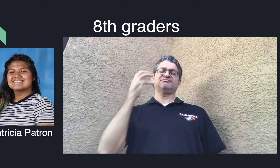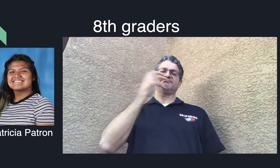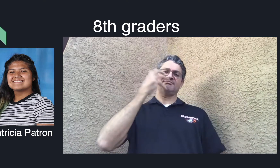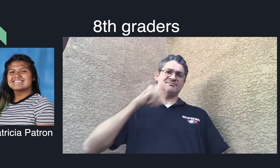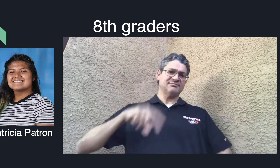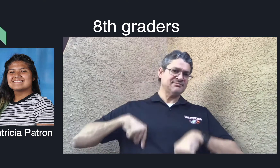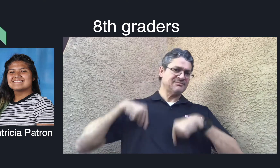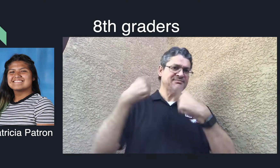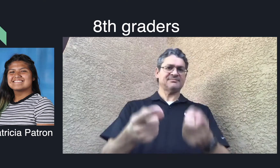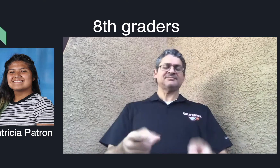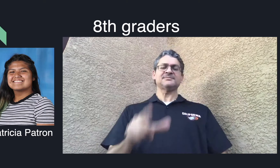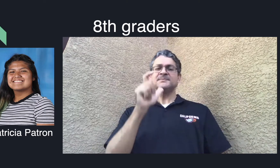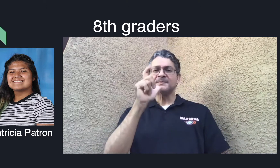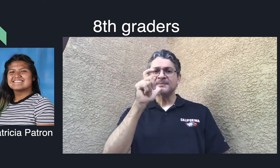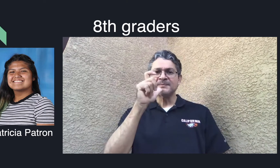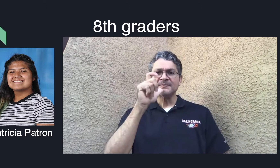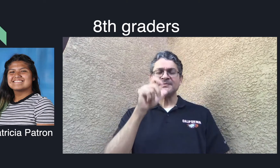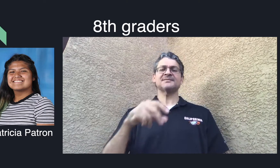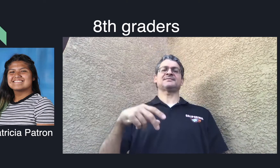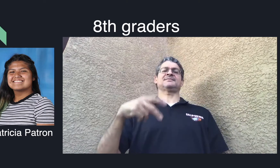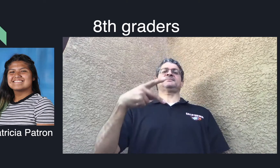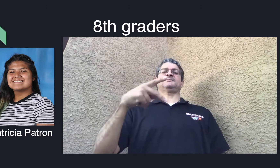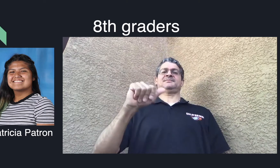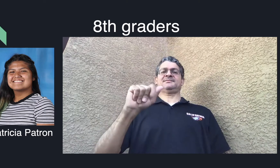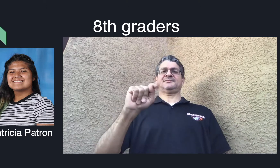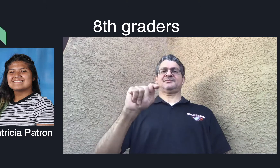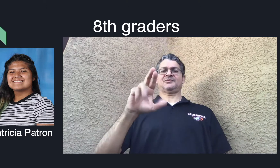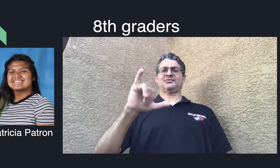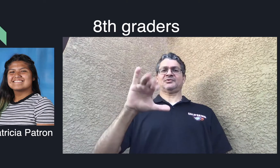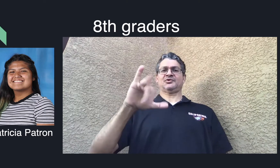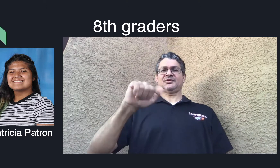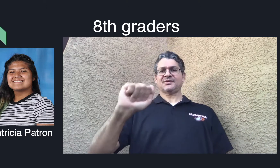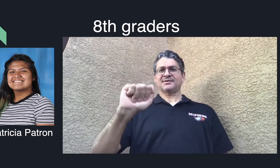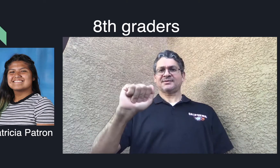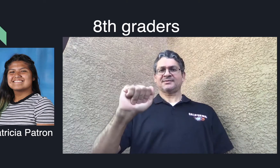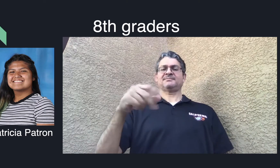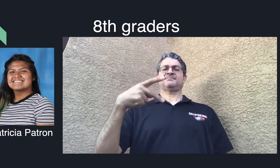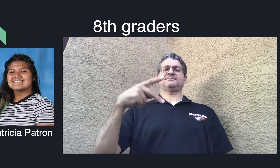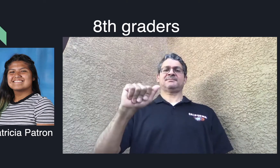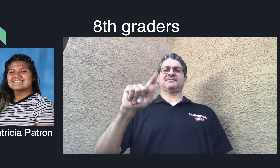activities. Wow. Who?